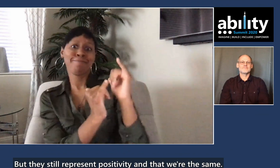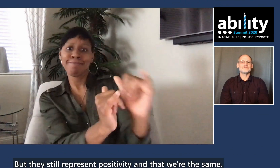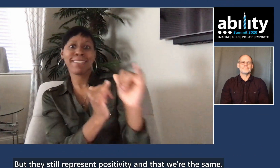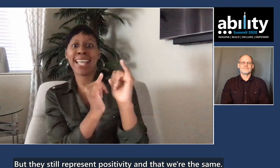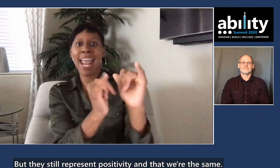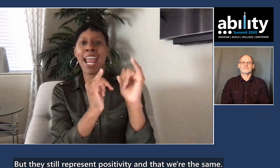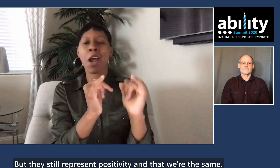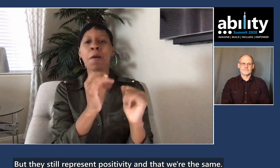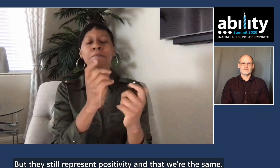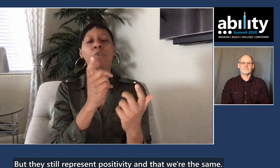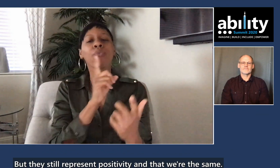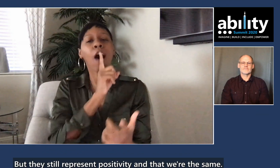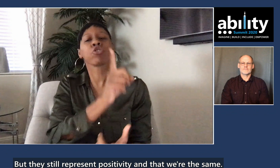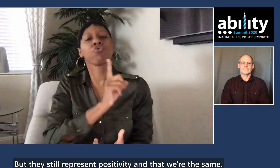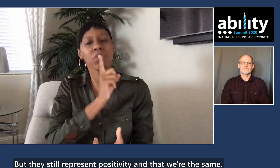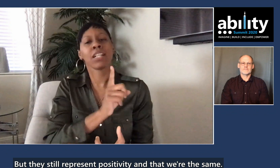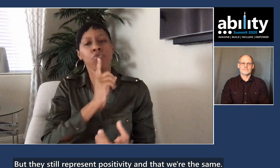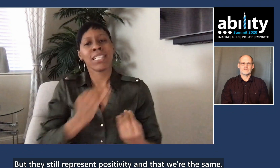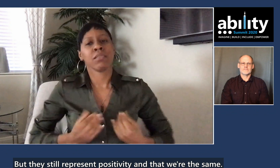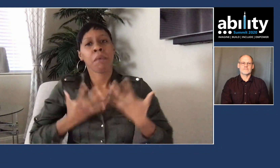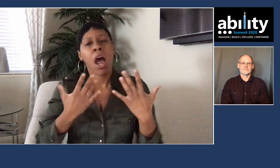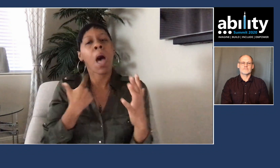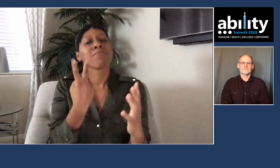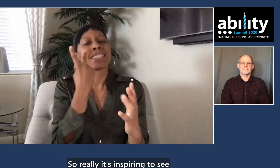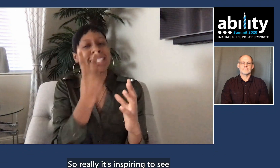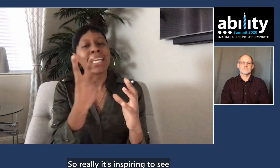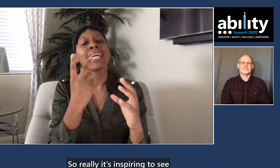positivity, and that we're the same.